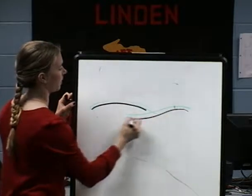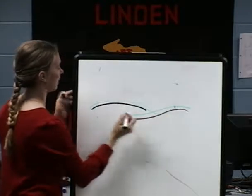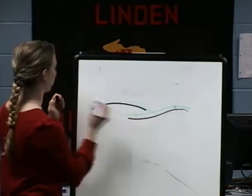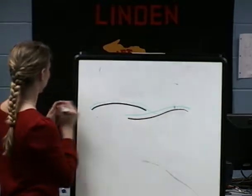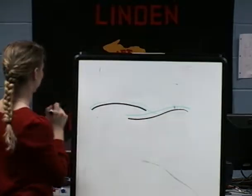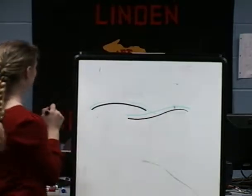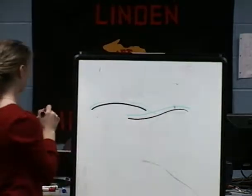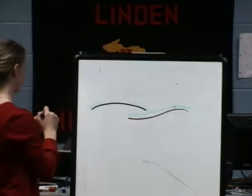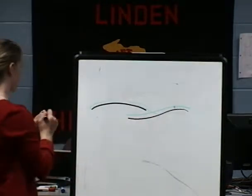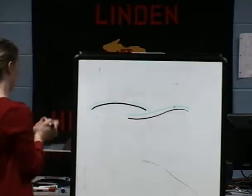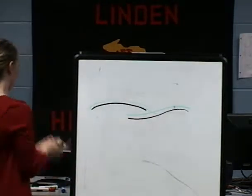go.